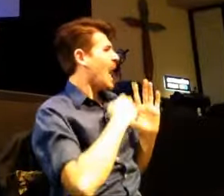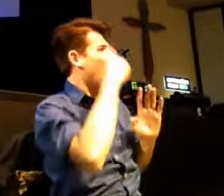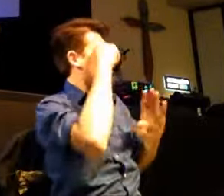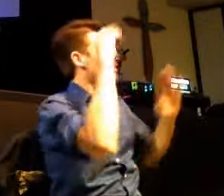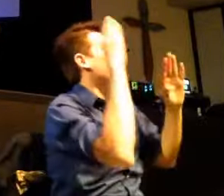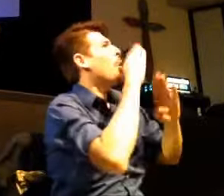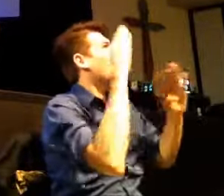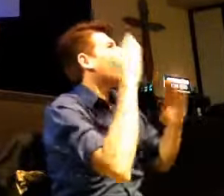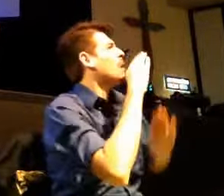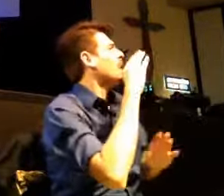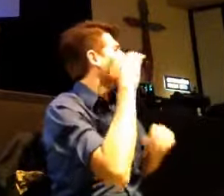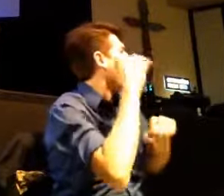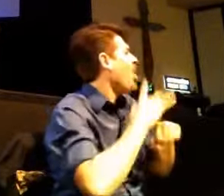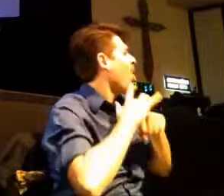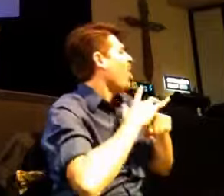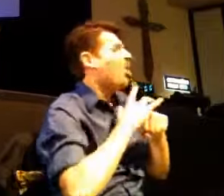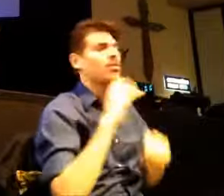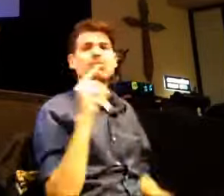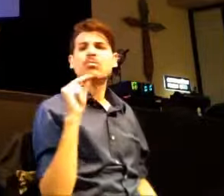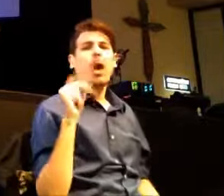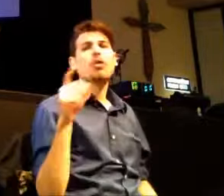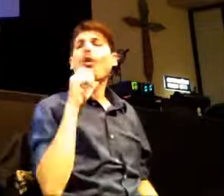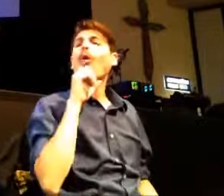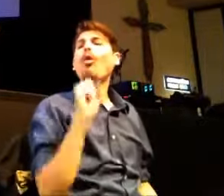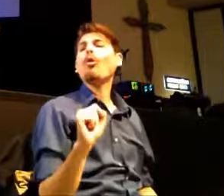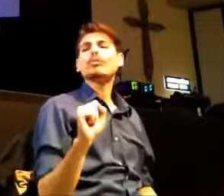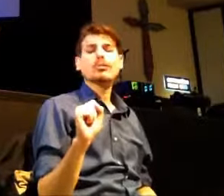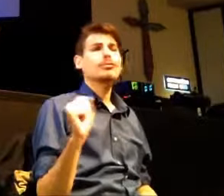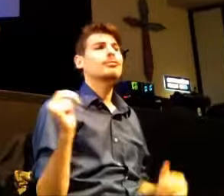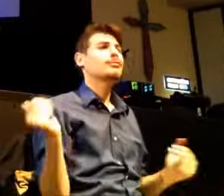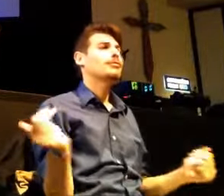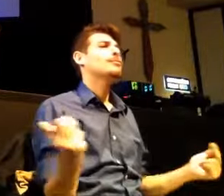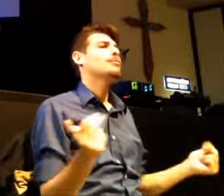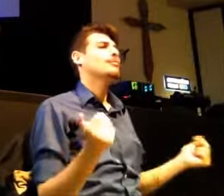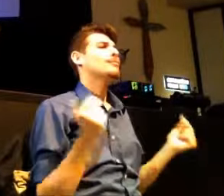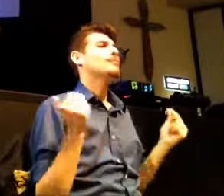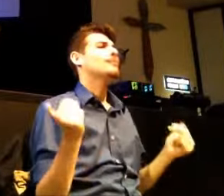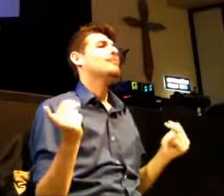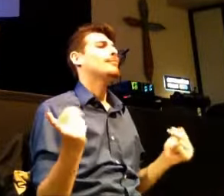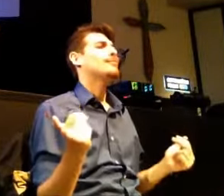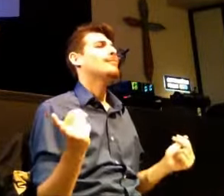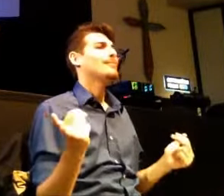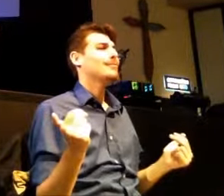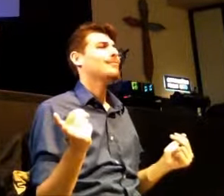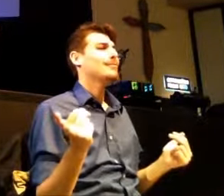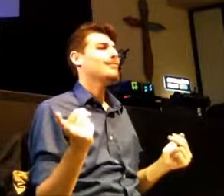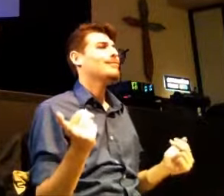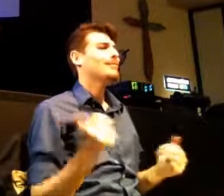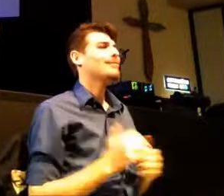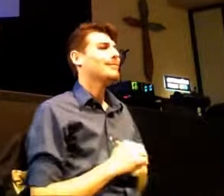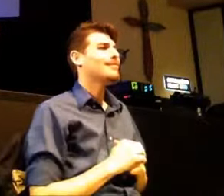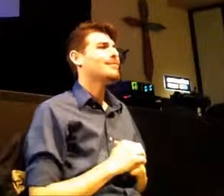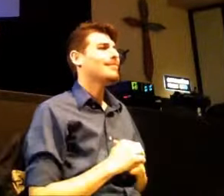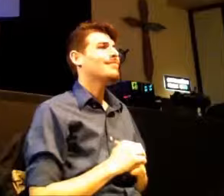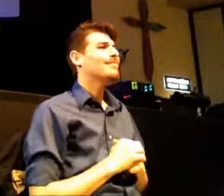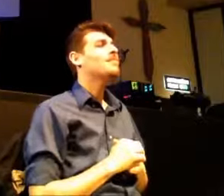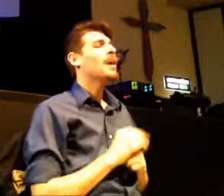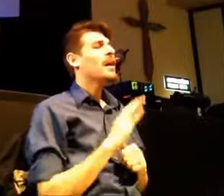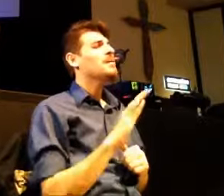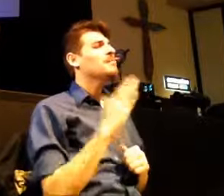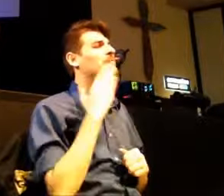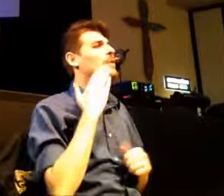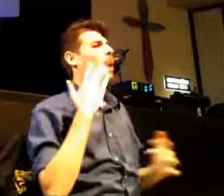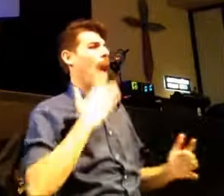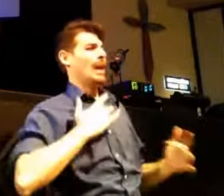happens, dude. Yeah. Anxiety, the thing with anxiety that is so dreadful is that it